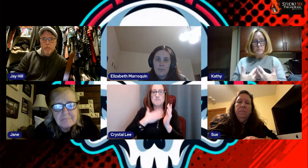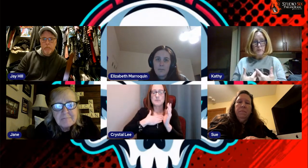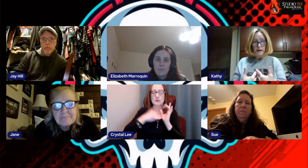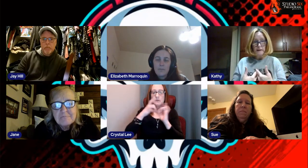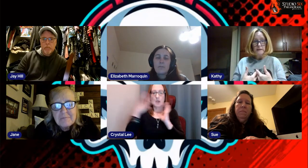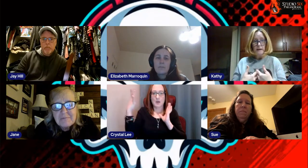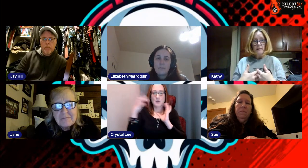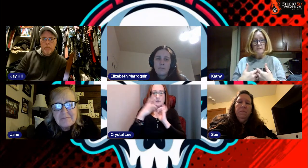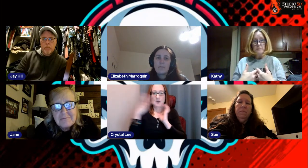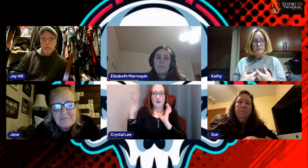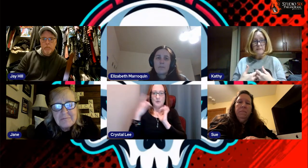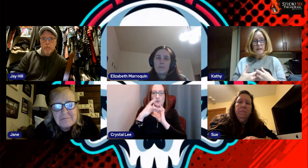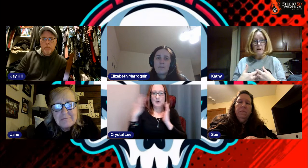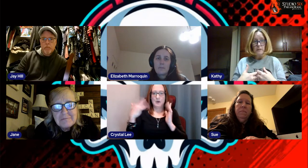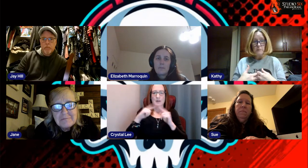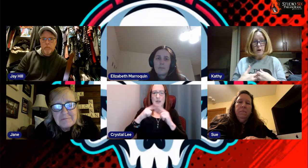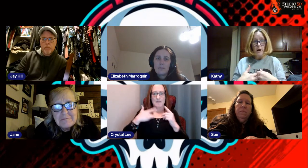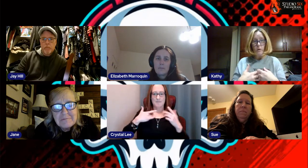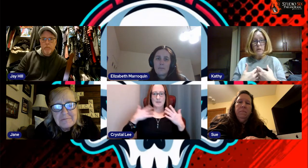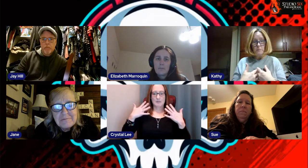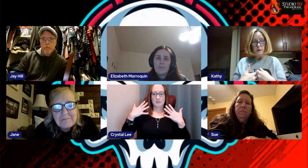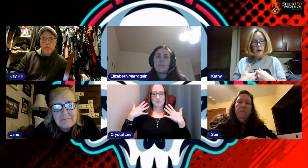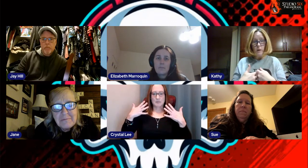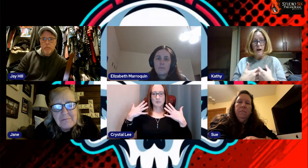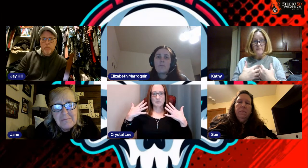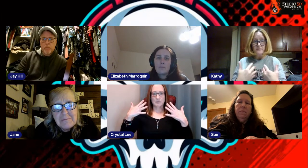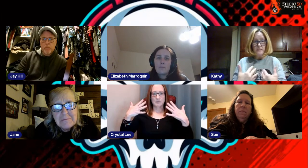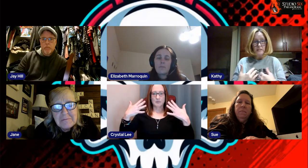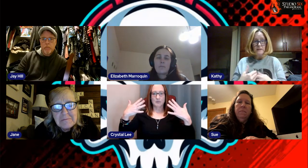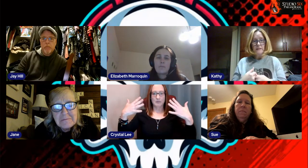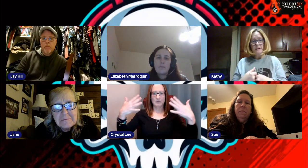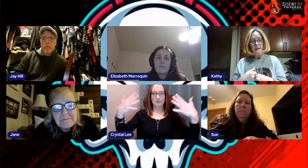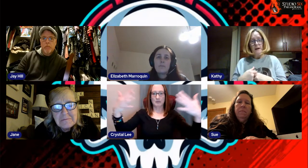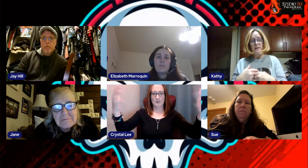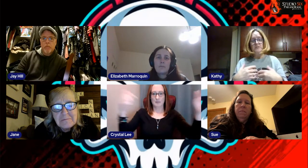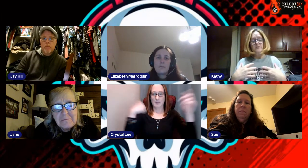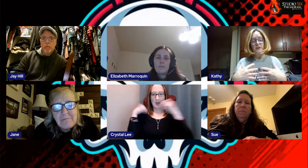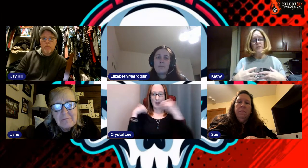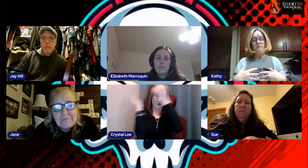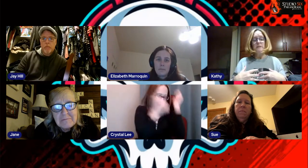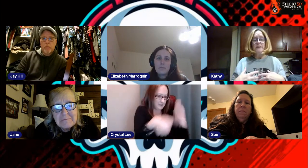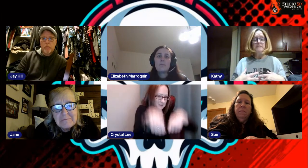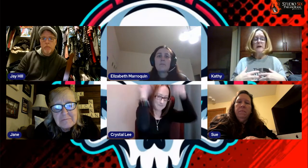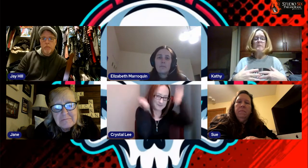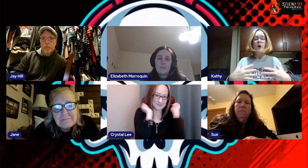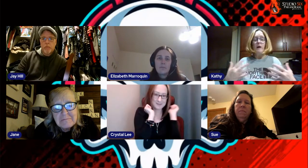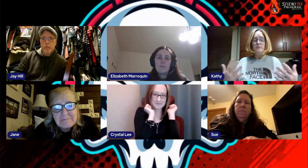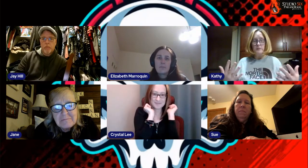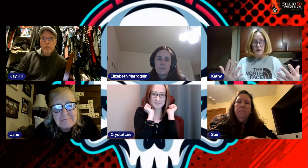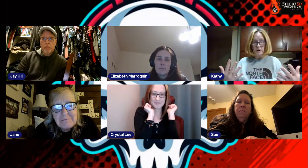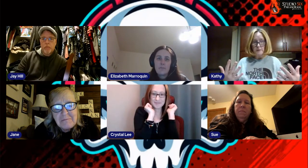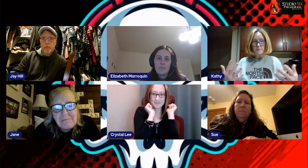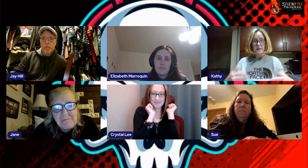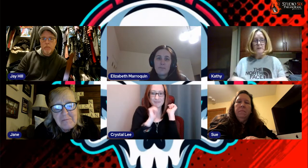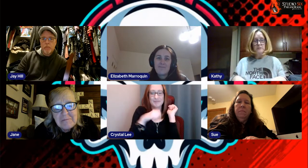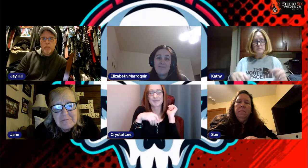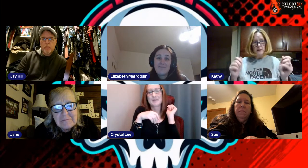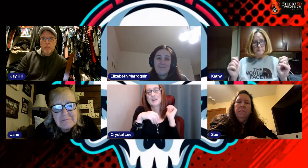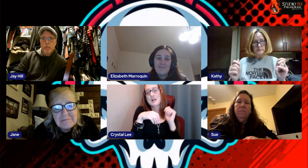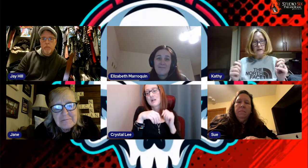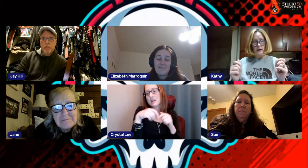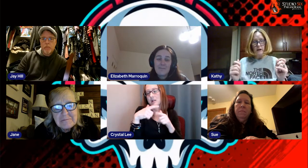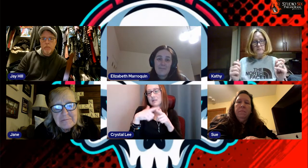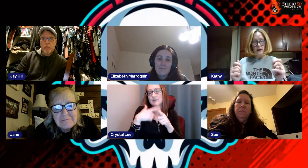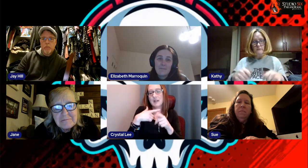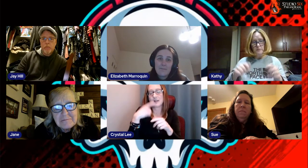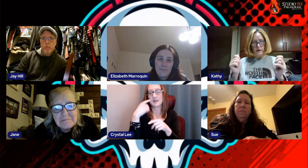So she prayed. She said, please, like, let me go. Let me go. I feel it. And she felt the release coming off of her. And she was